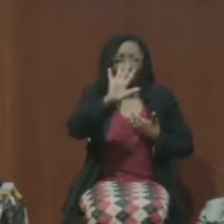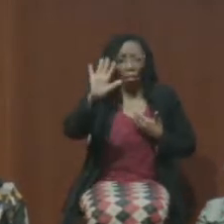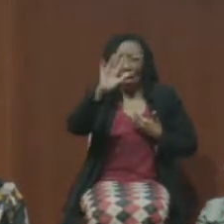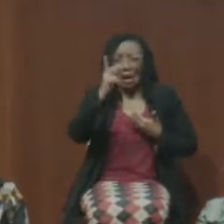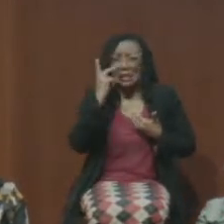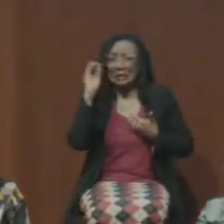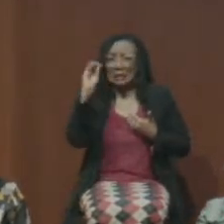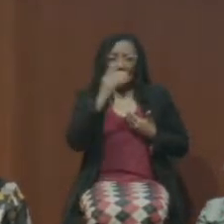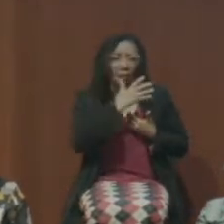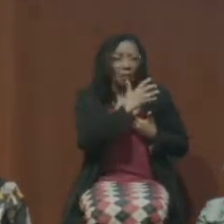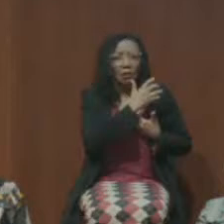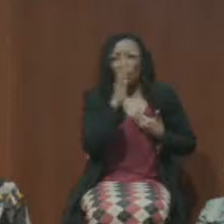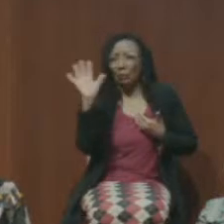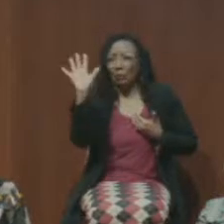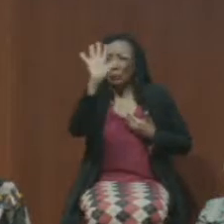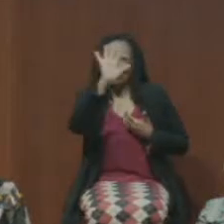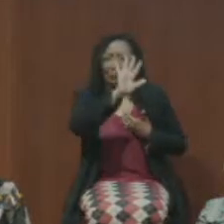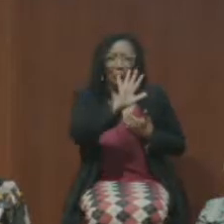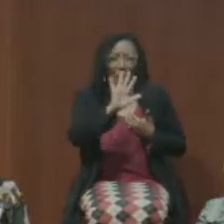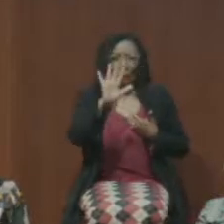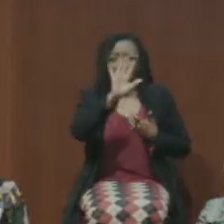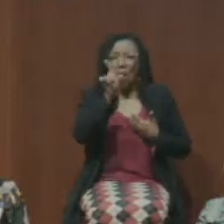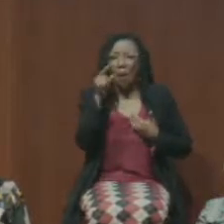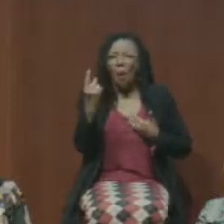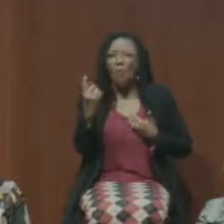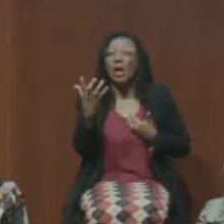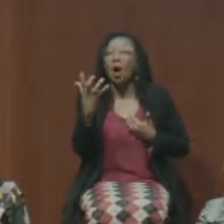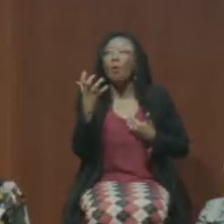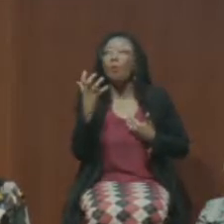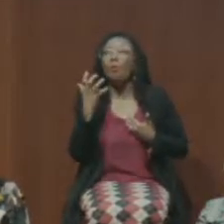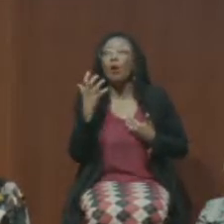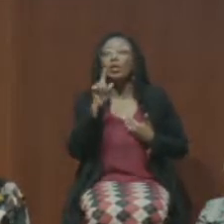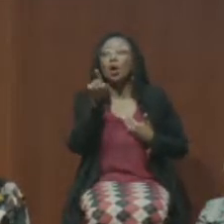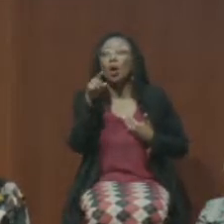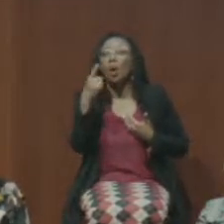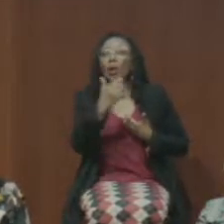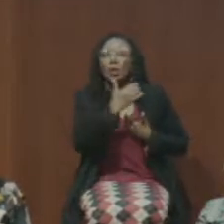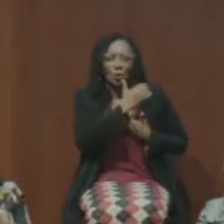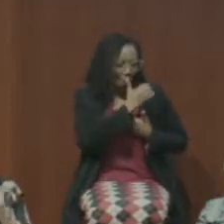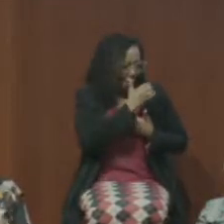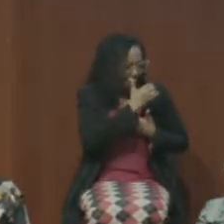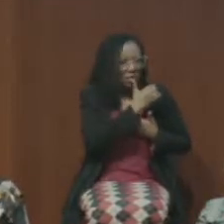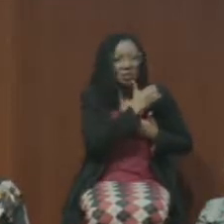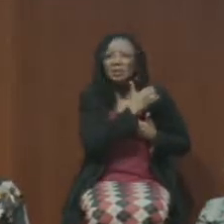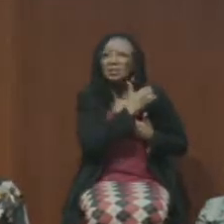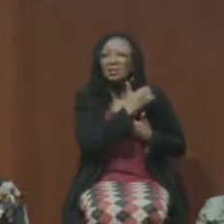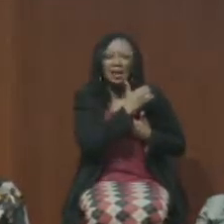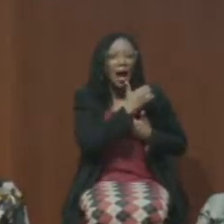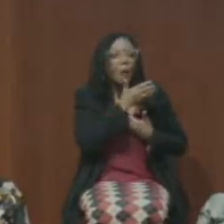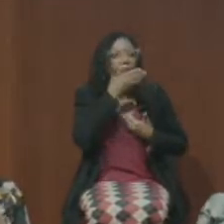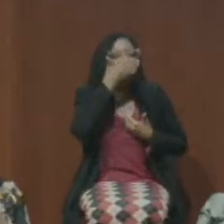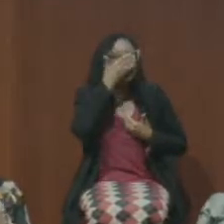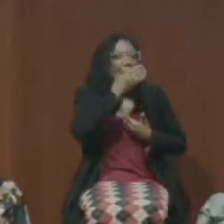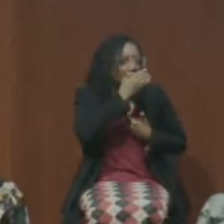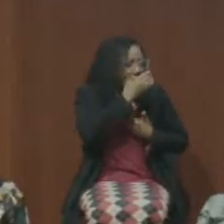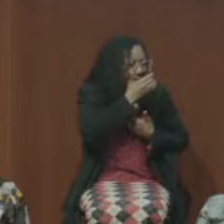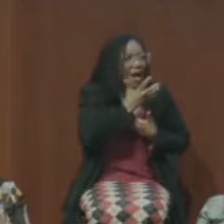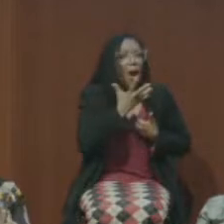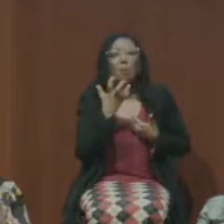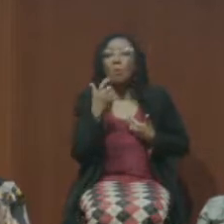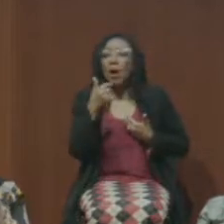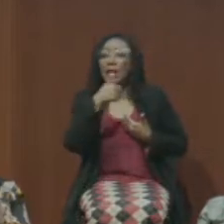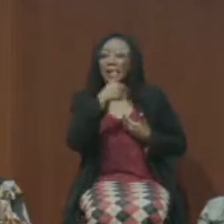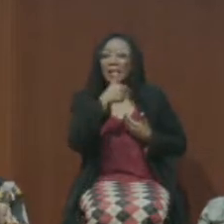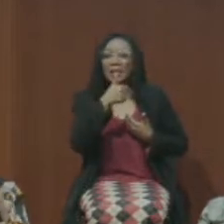me. The only thing is that I wanted to only hold her. I wanted to smell her. I wanted